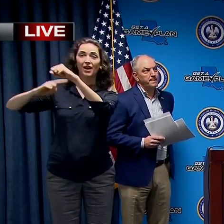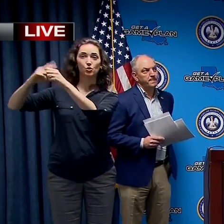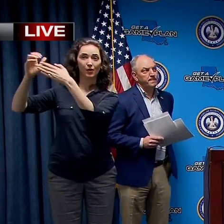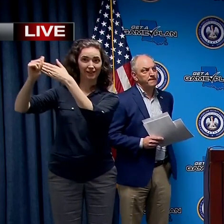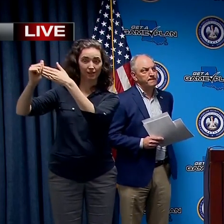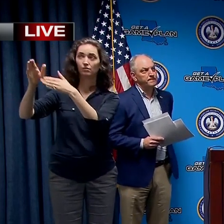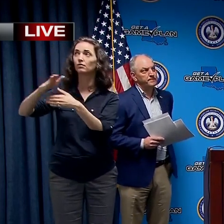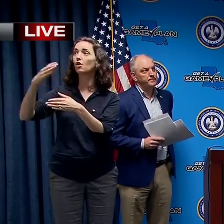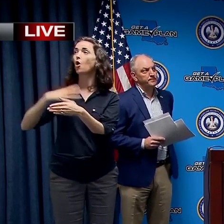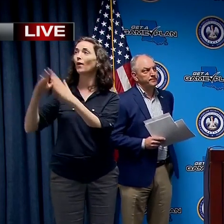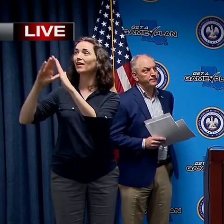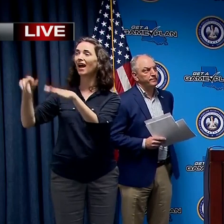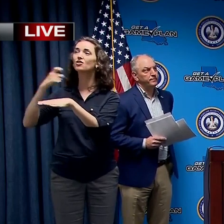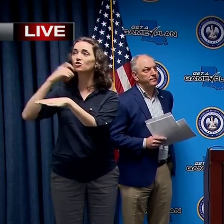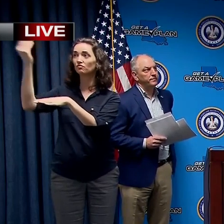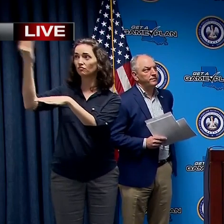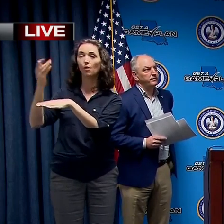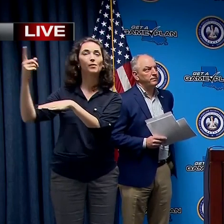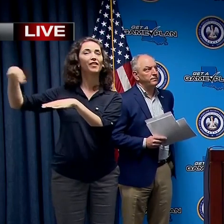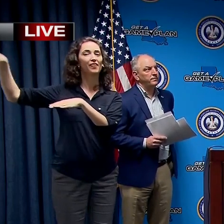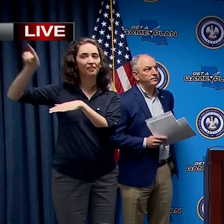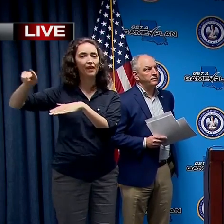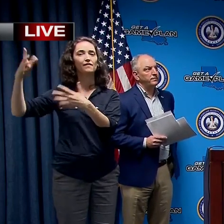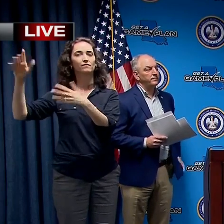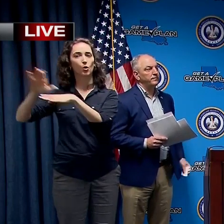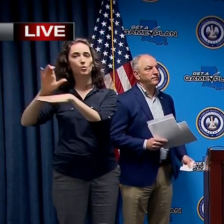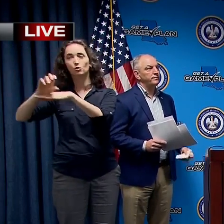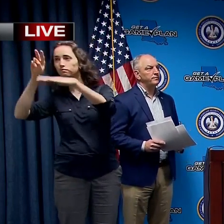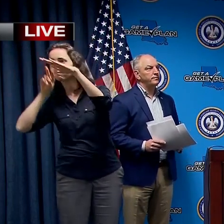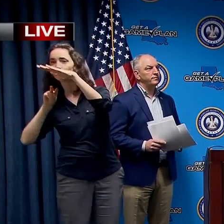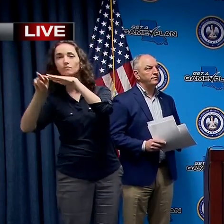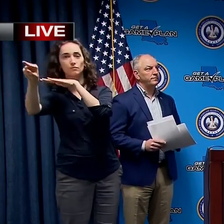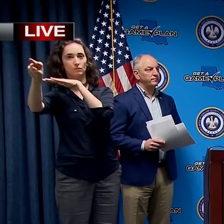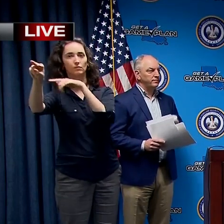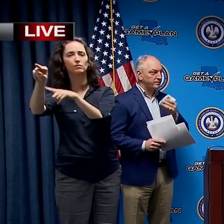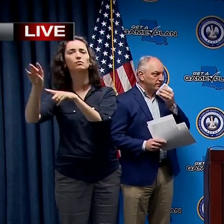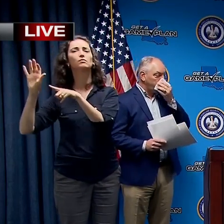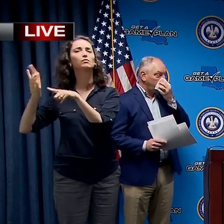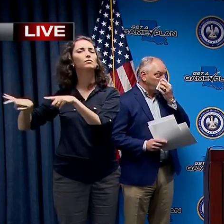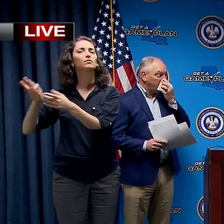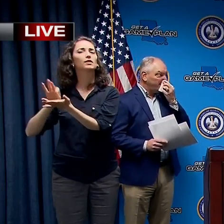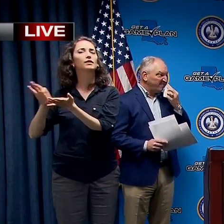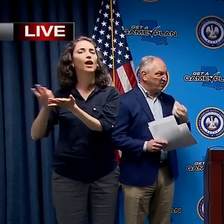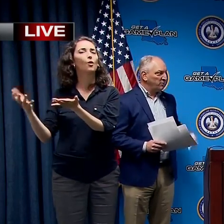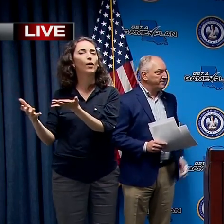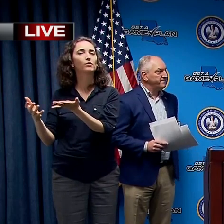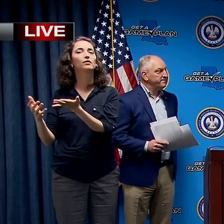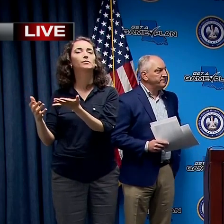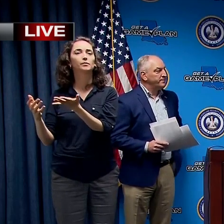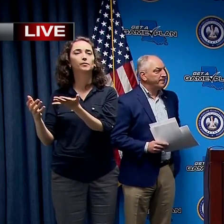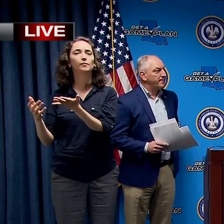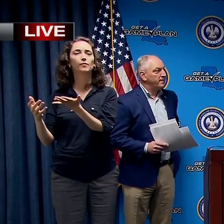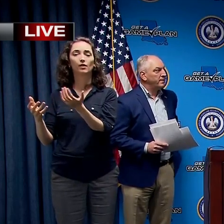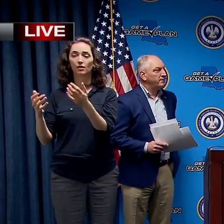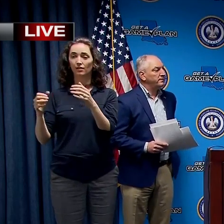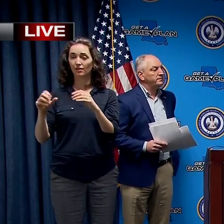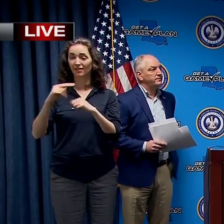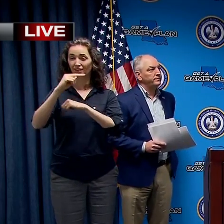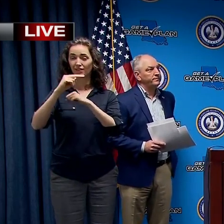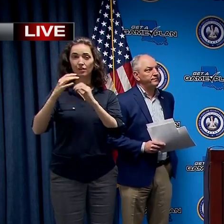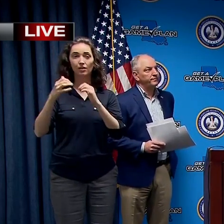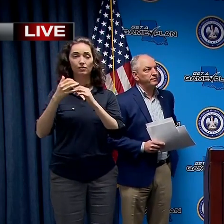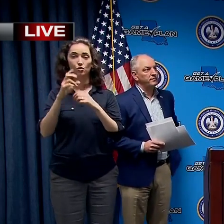House about a model that they released. This model was focused on looking at the number of cases across the